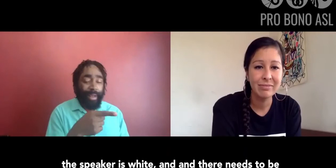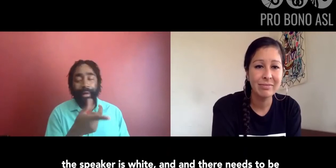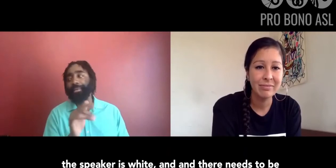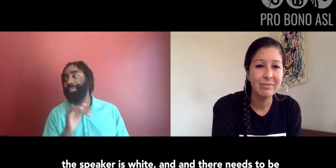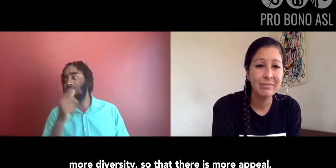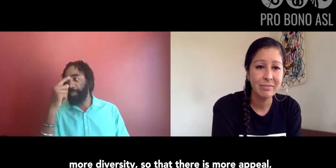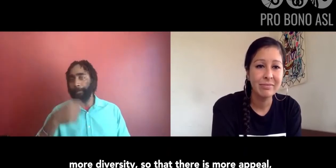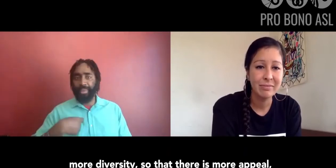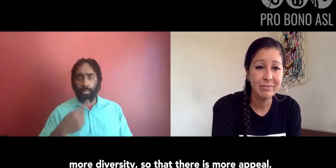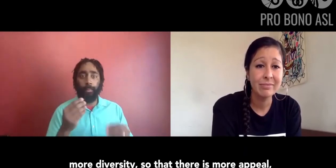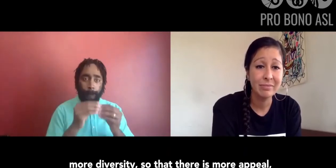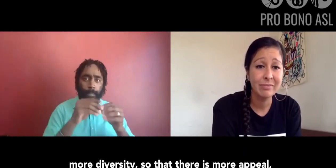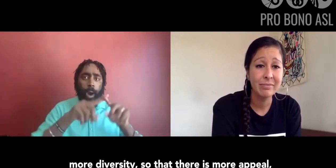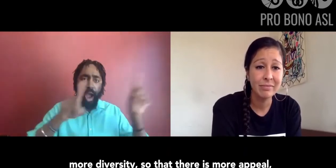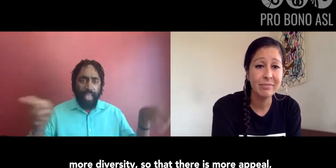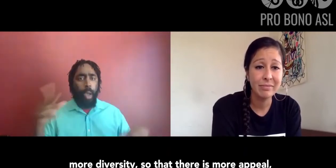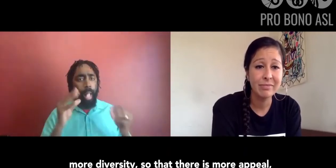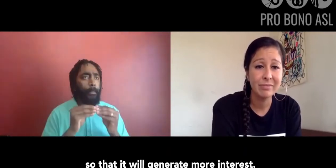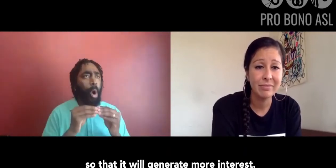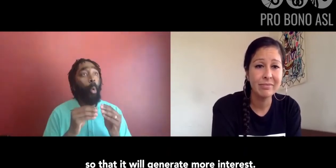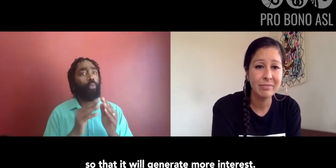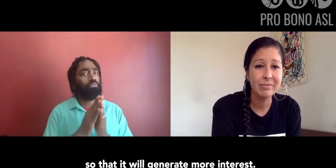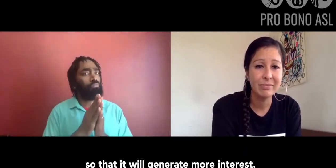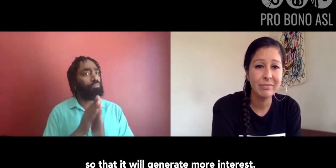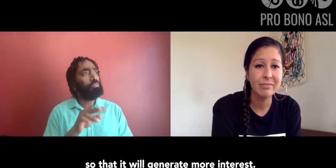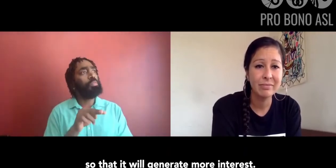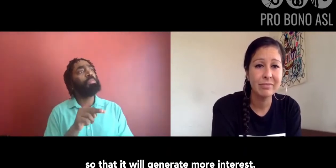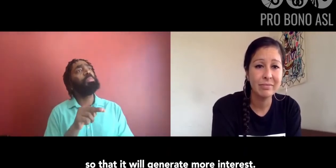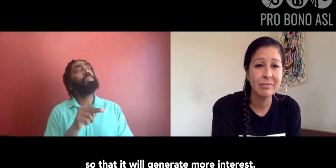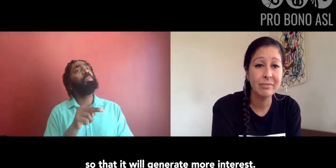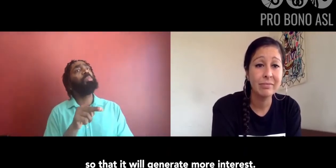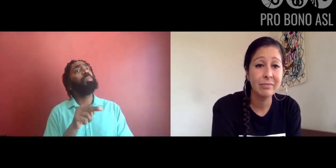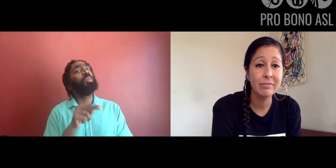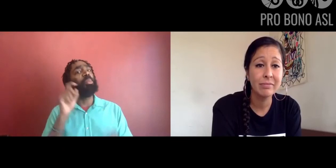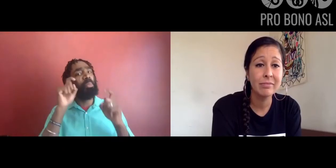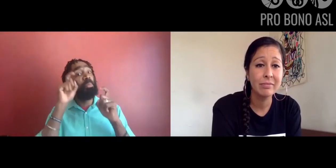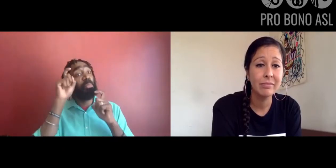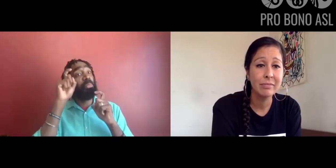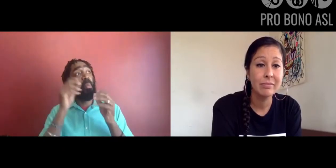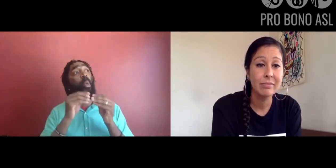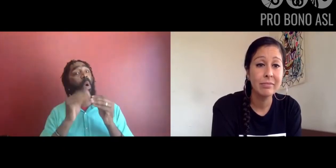there needs to be more diversity so that there is more appeal, so that it will generate more interest.